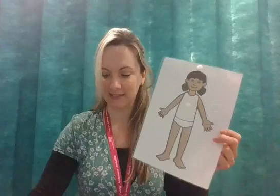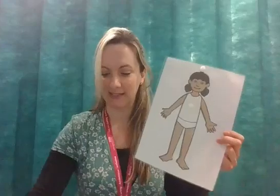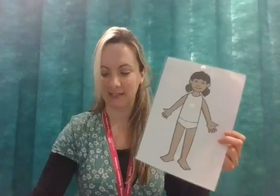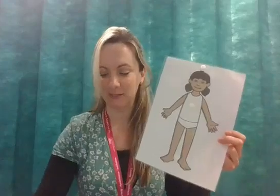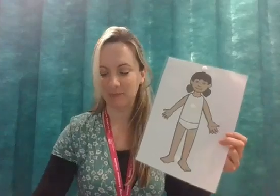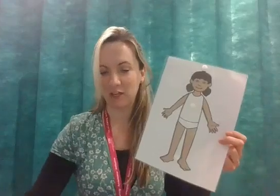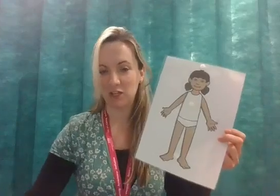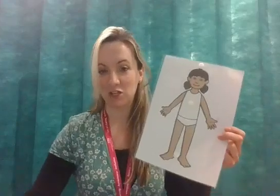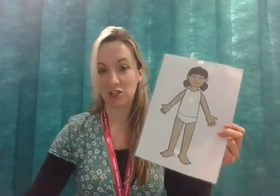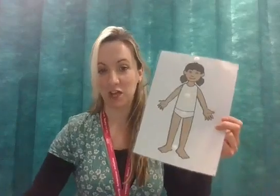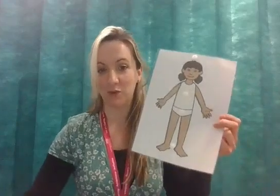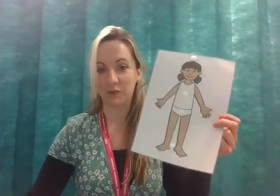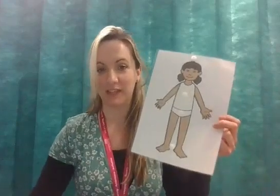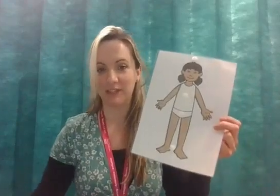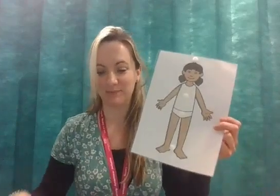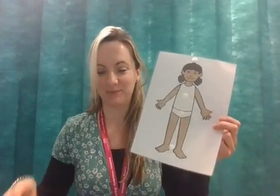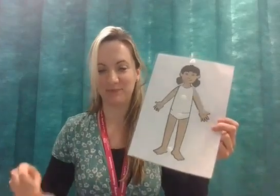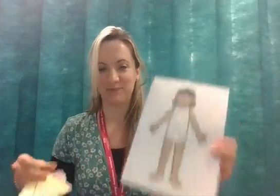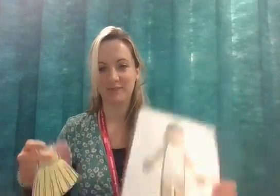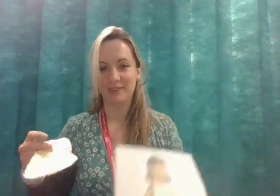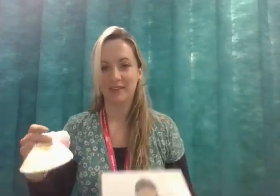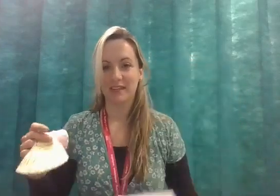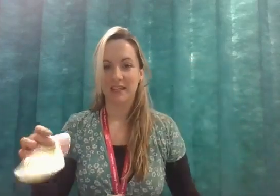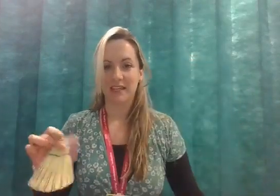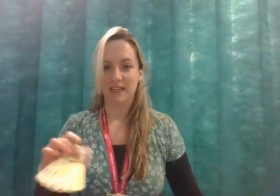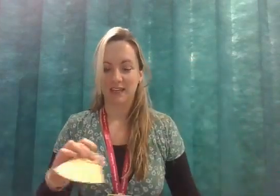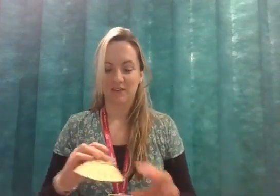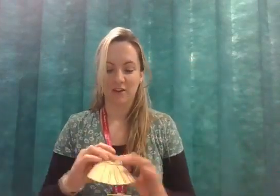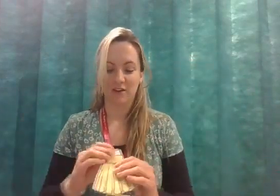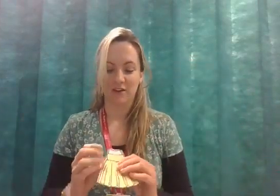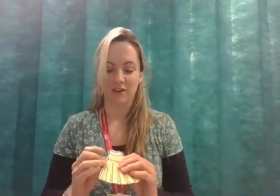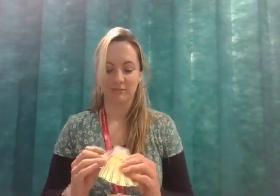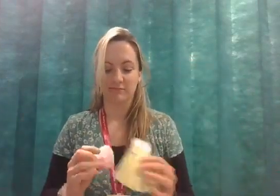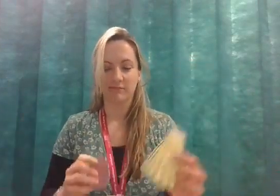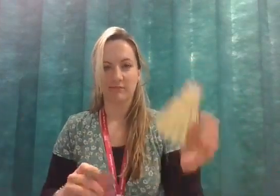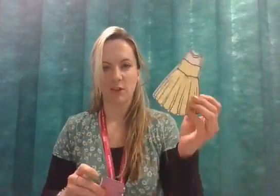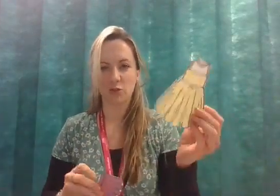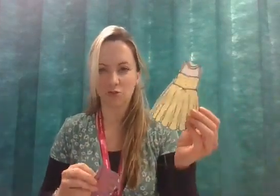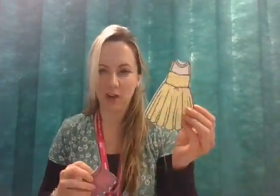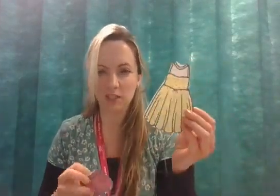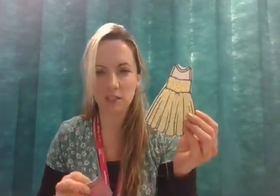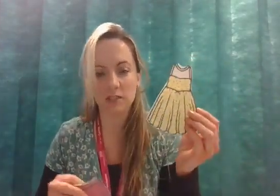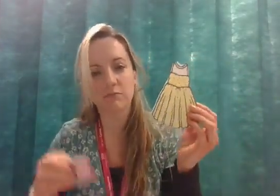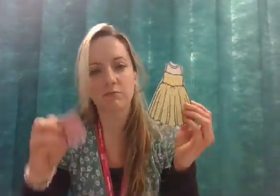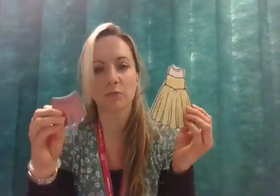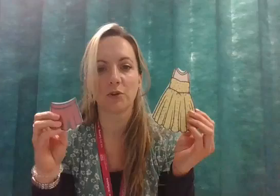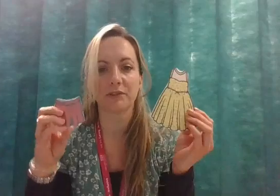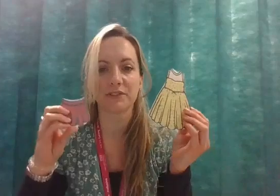see, shall we give her a dress or a